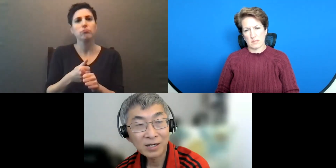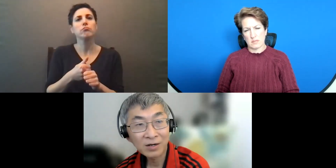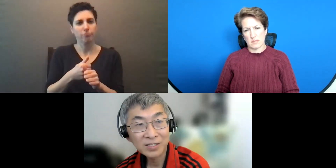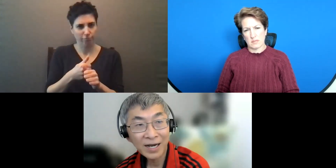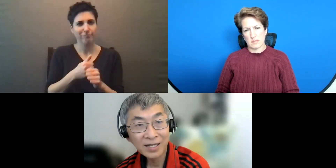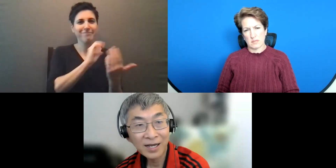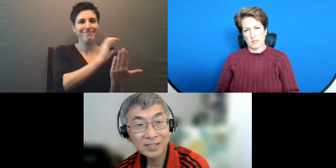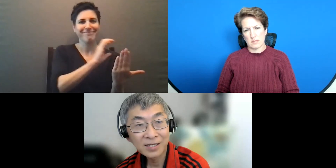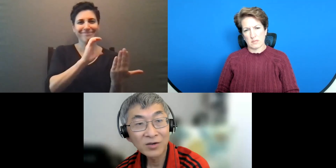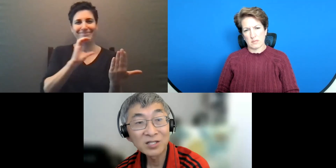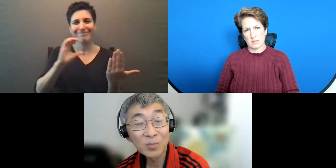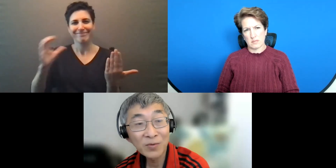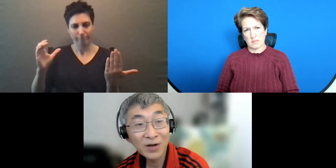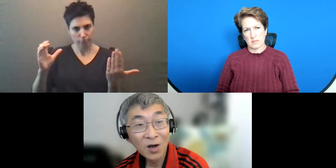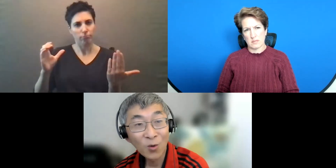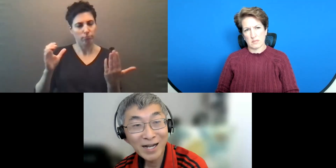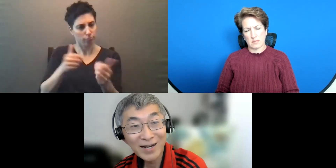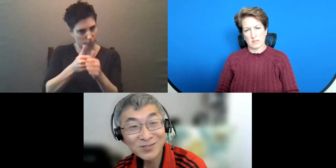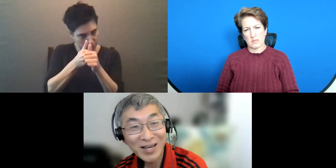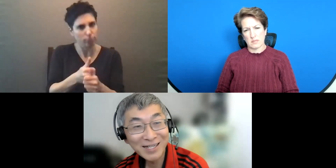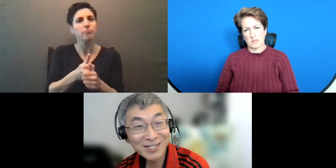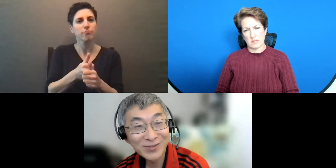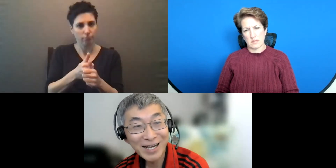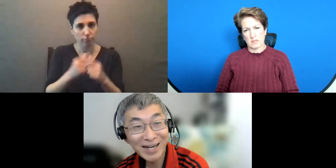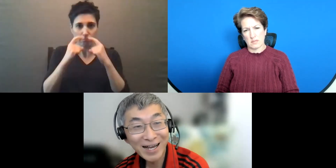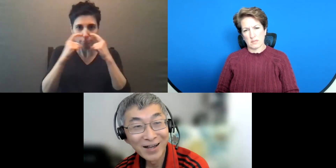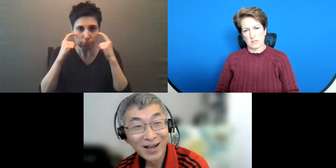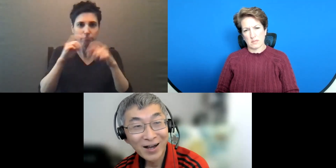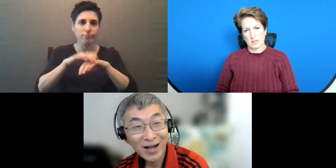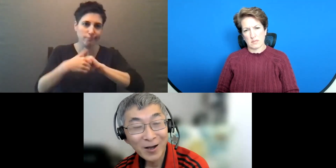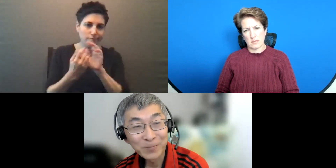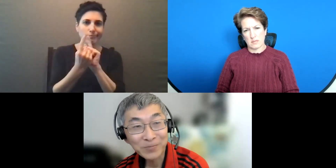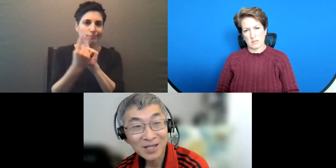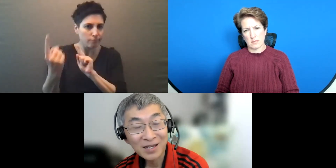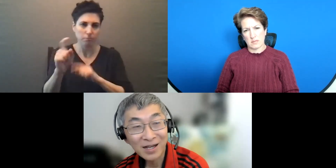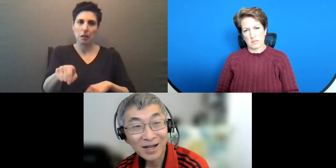the guidelines. Now, in terms of what kind of strategy we can